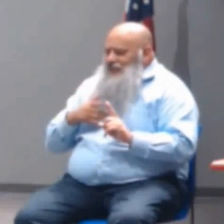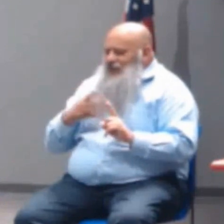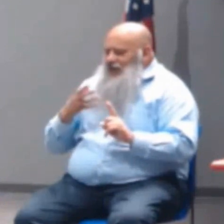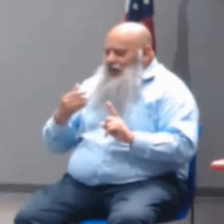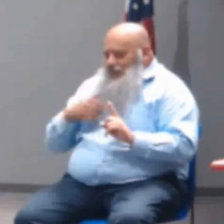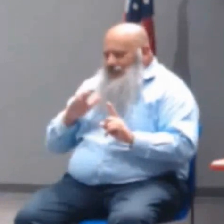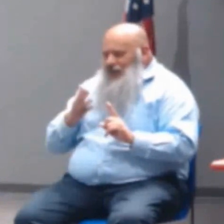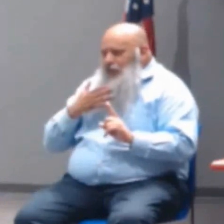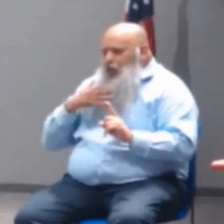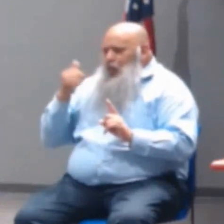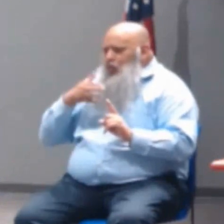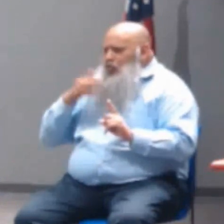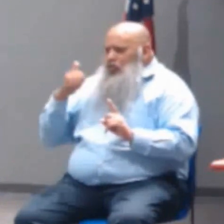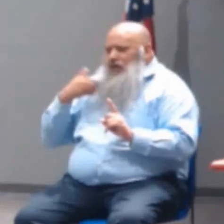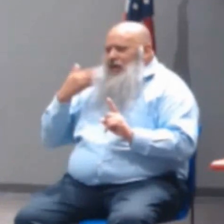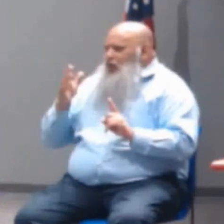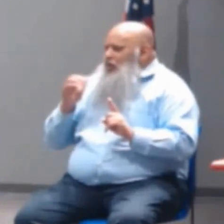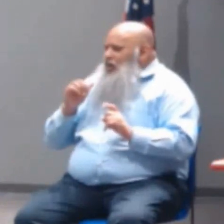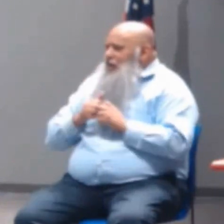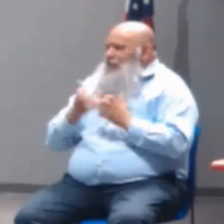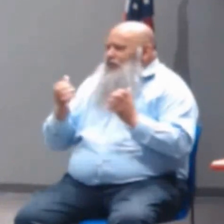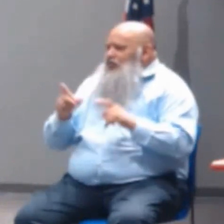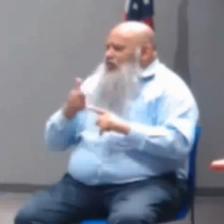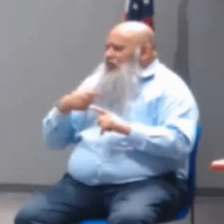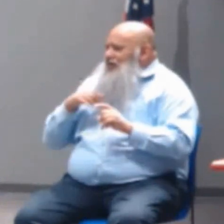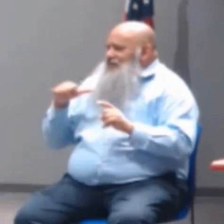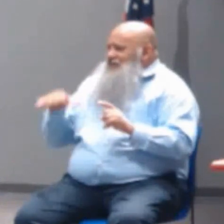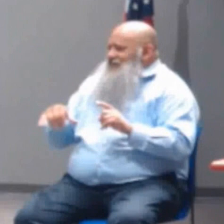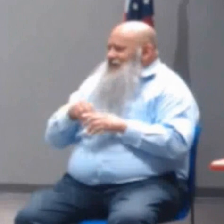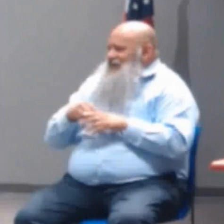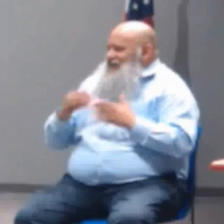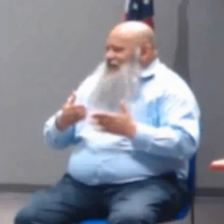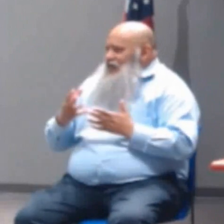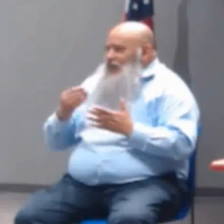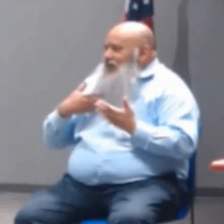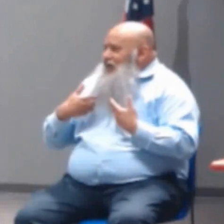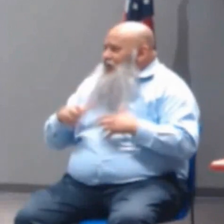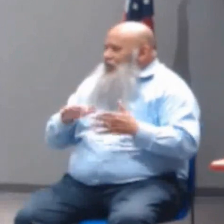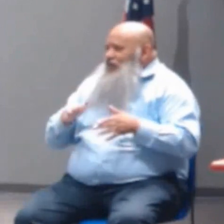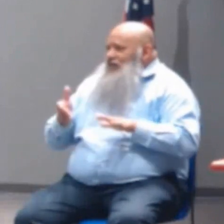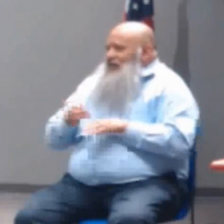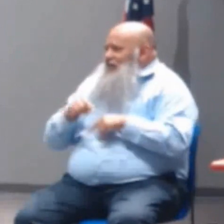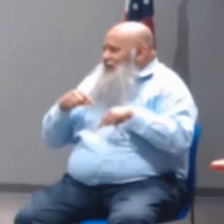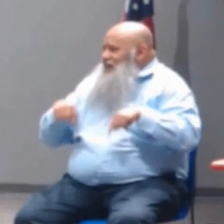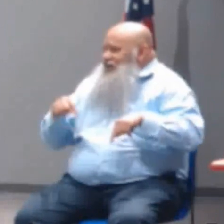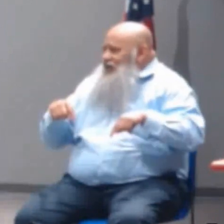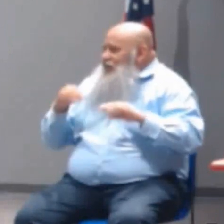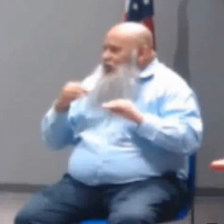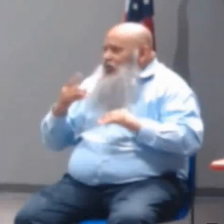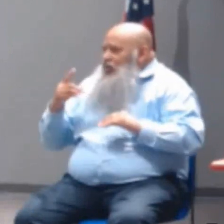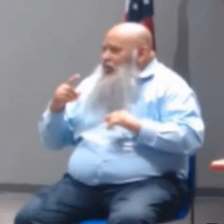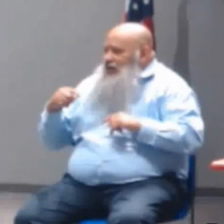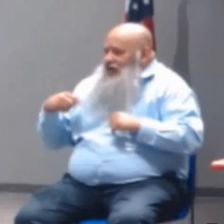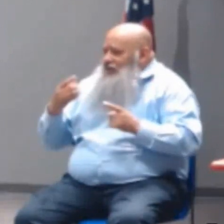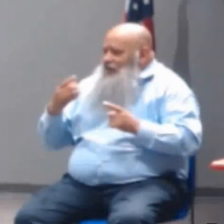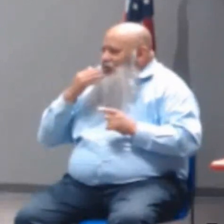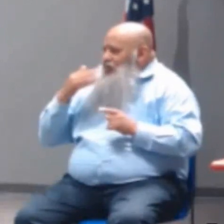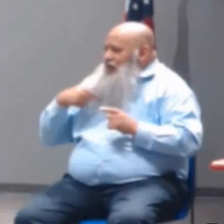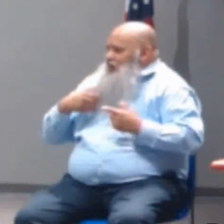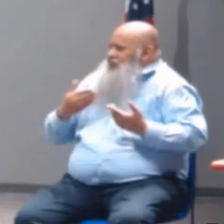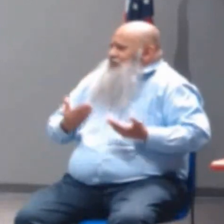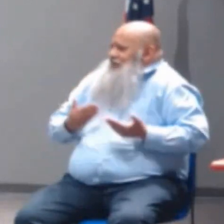getting older, and I don't know how much longer I can last in here, and I don't want to die in here, and nobody ever knew I